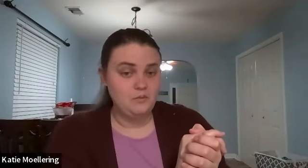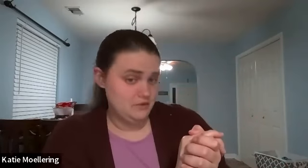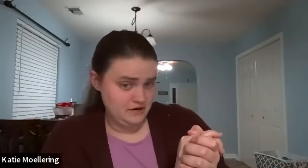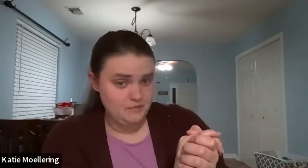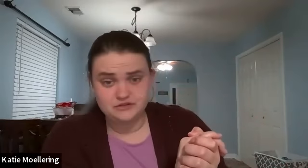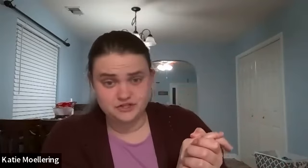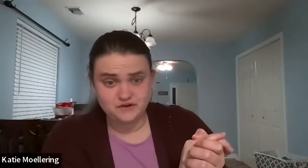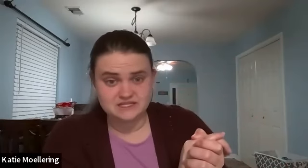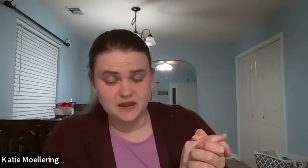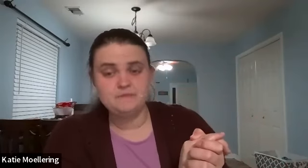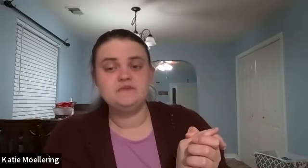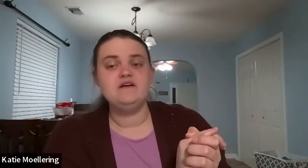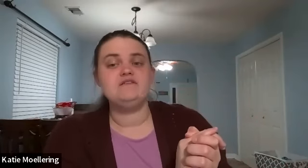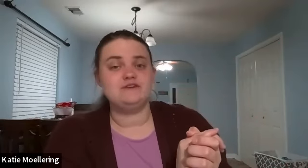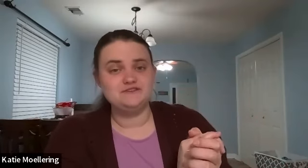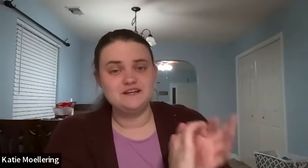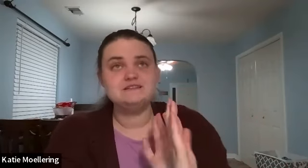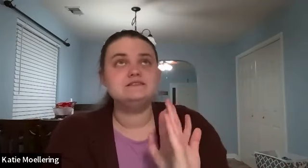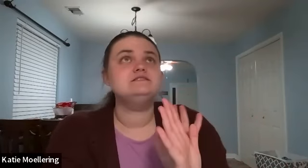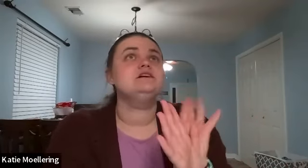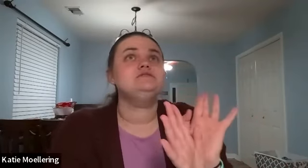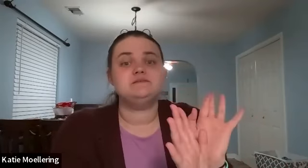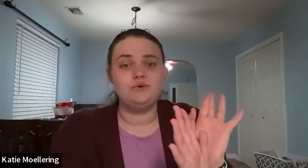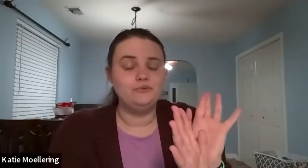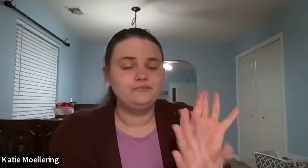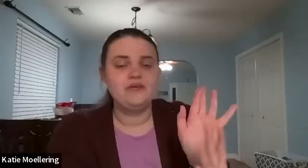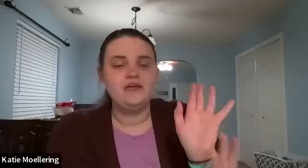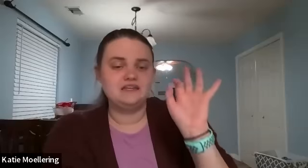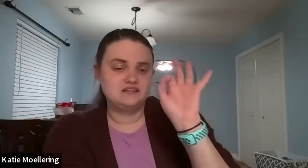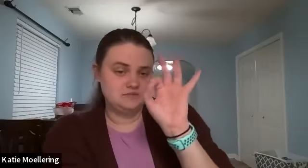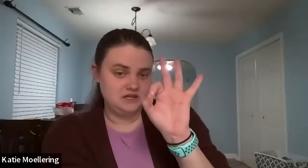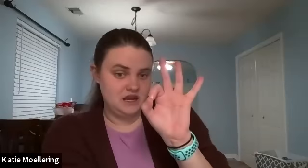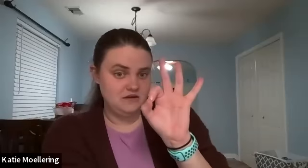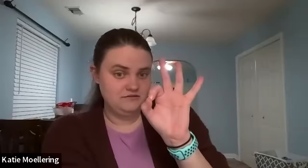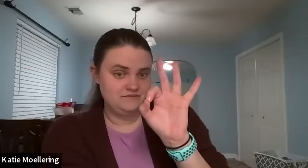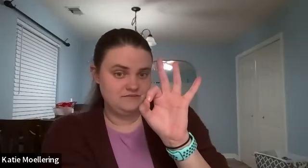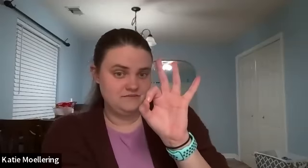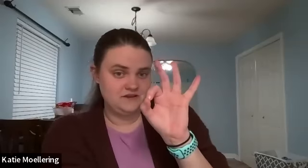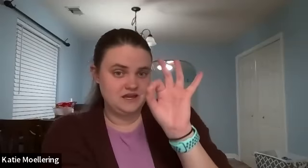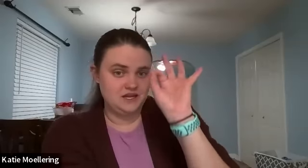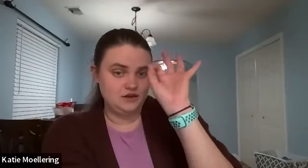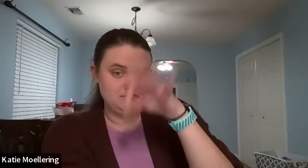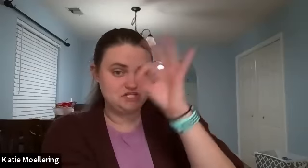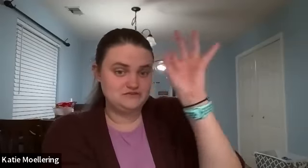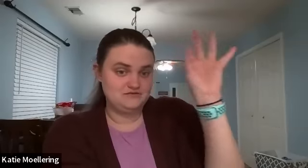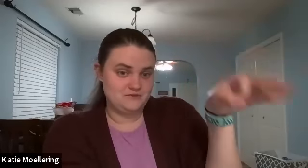While we're here, I'm gonna do French fries now. French fries, so simple. It's gonna be an F, and you go French